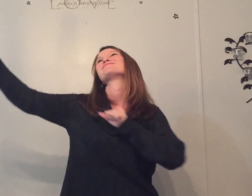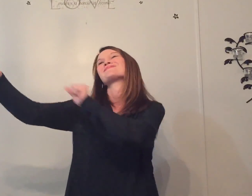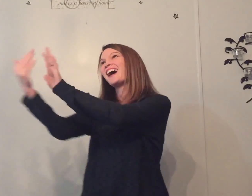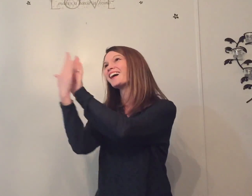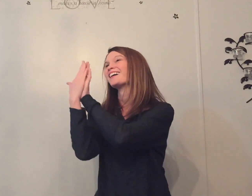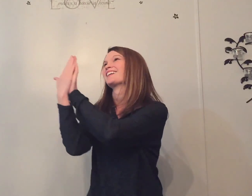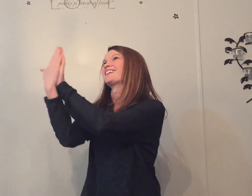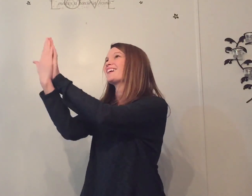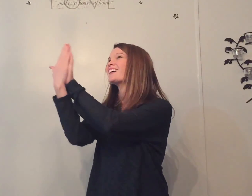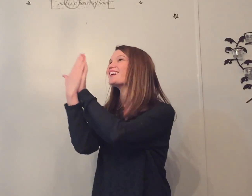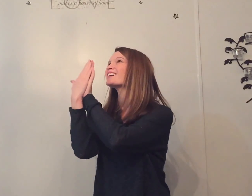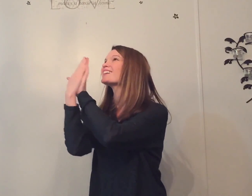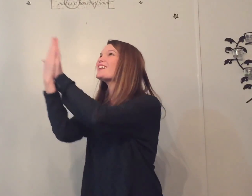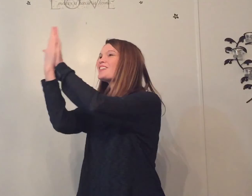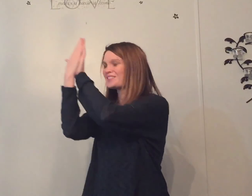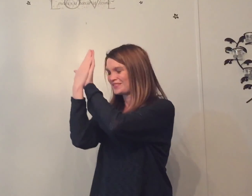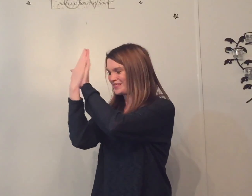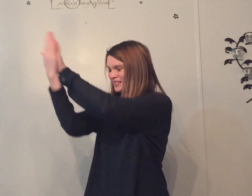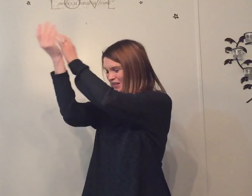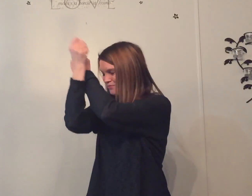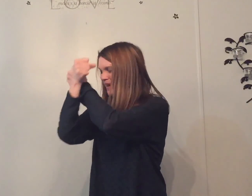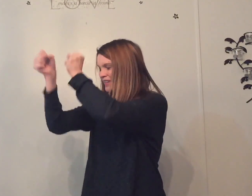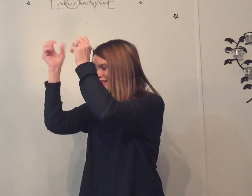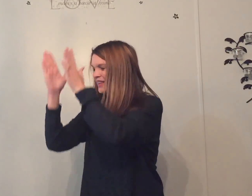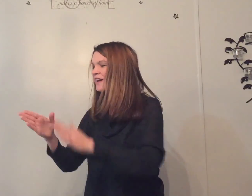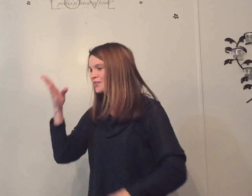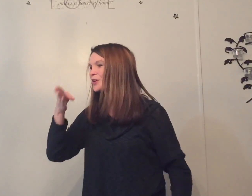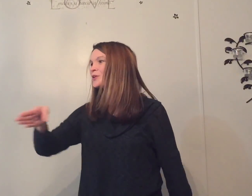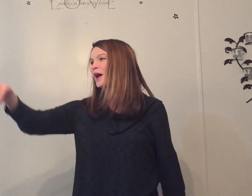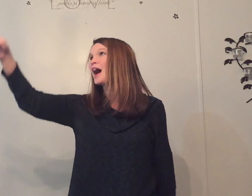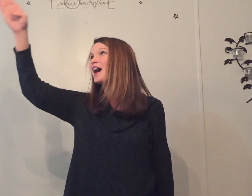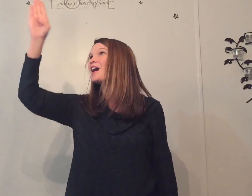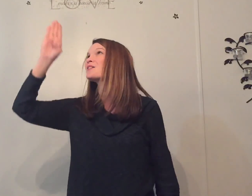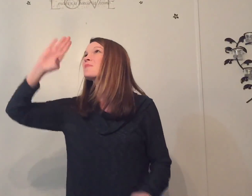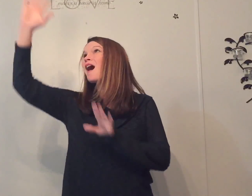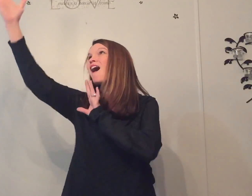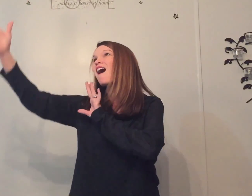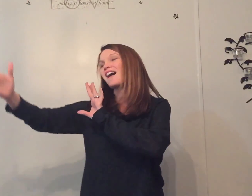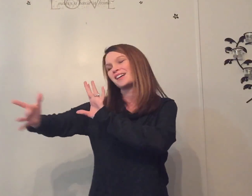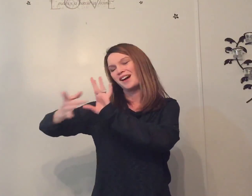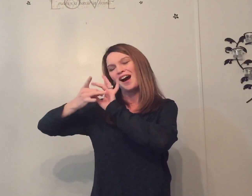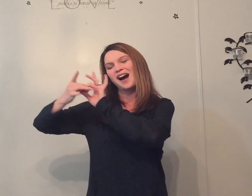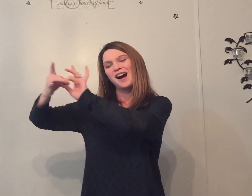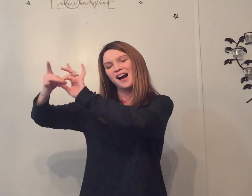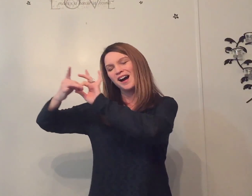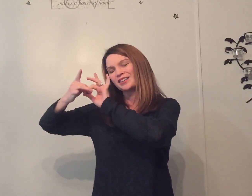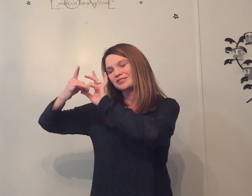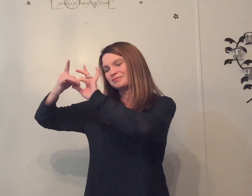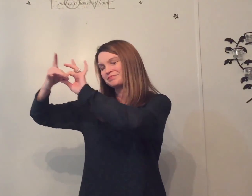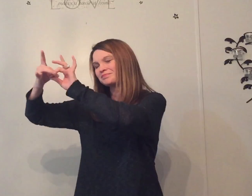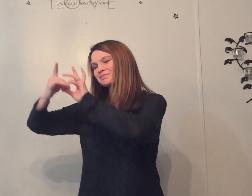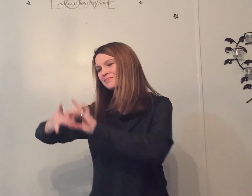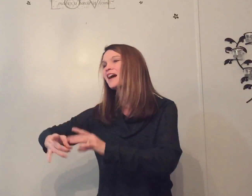Christ on high, With Christ my Savior and my God, With Christ my